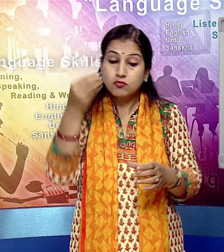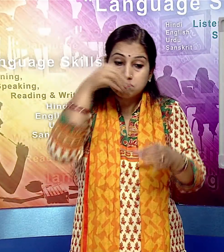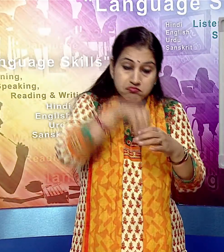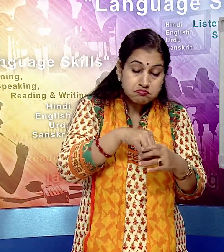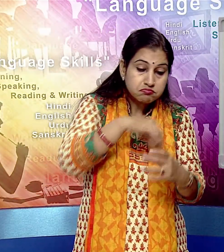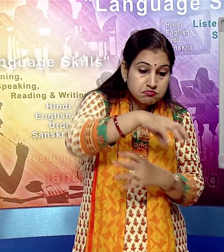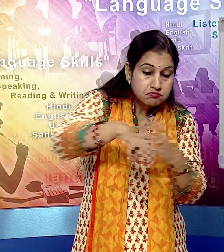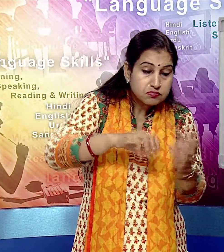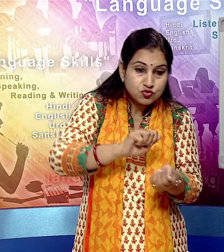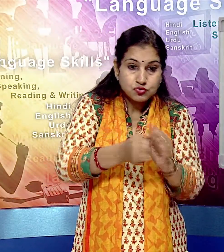composition,